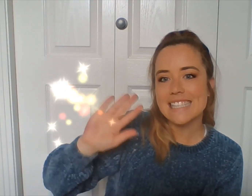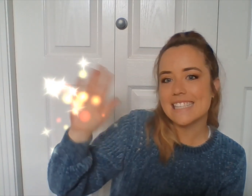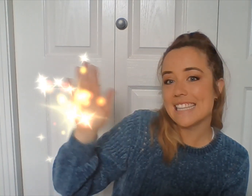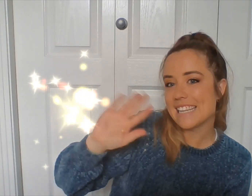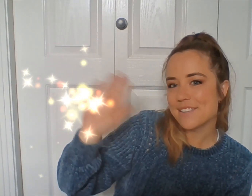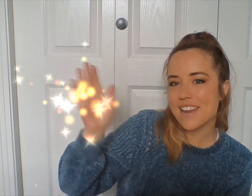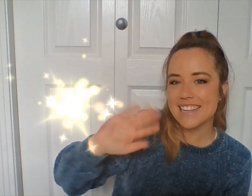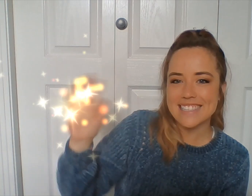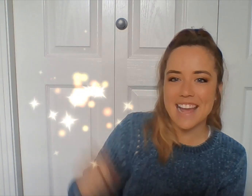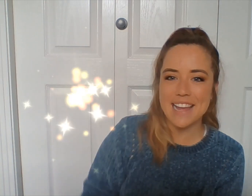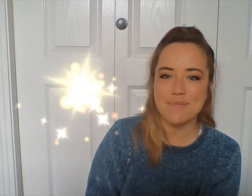See you next time.